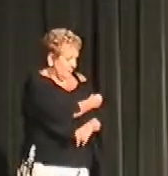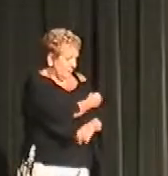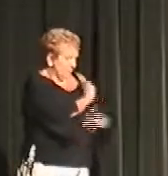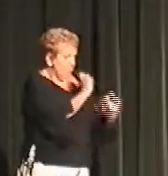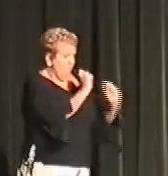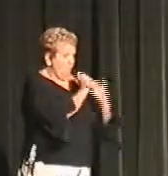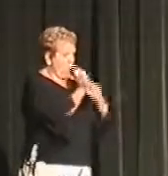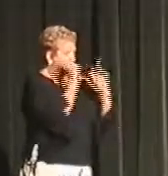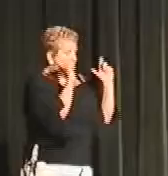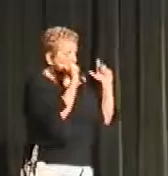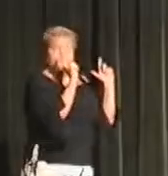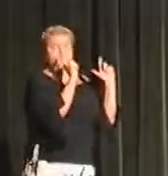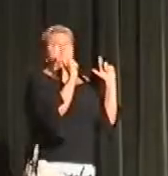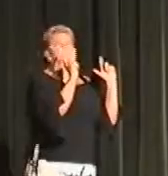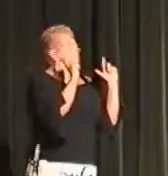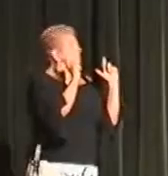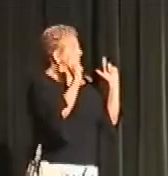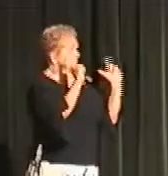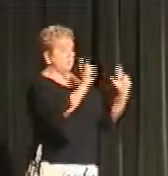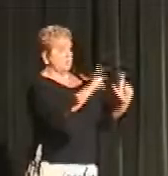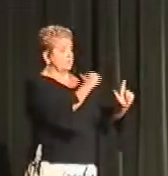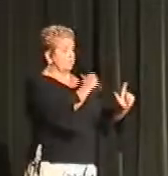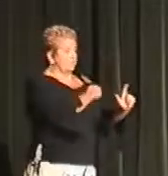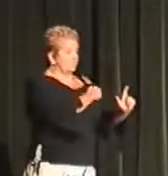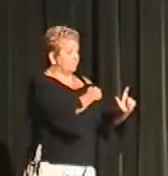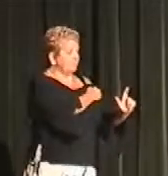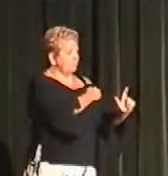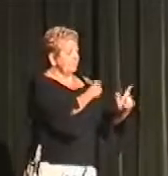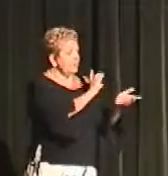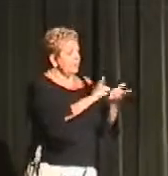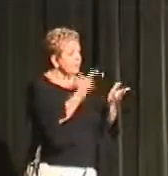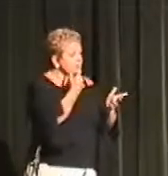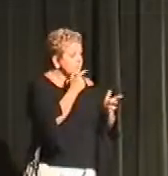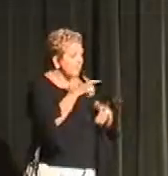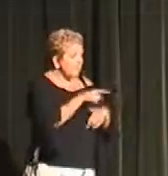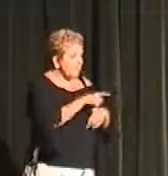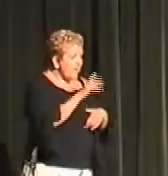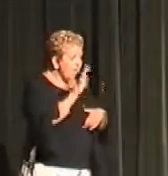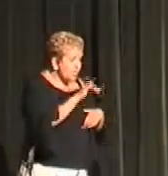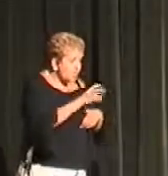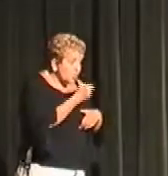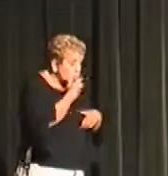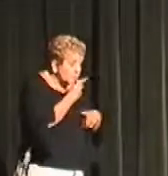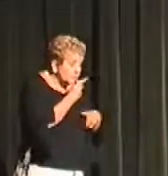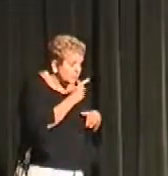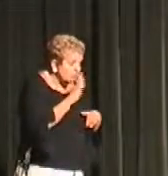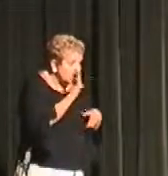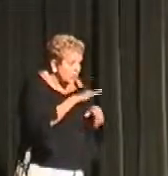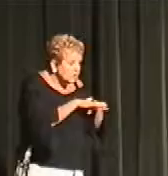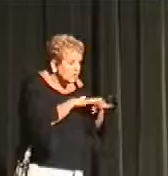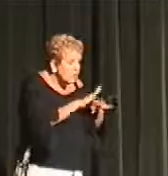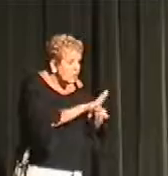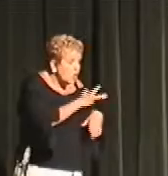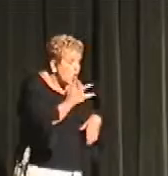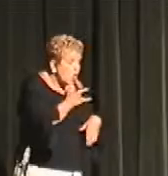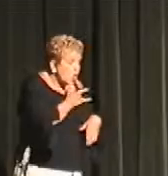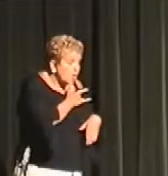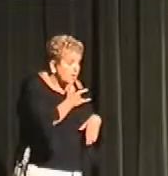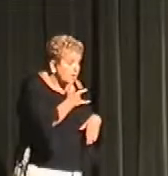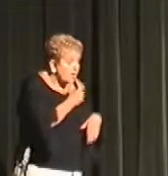to, the doctor was explaining to me that the pills I had taken were to slow down my heart. And had I been there 5 or 10 minutes later, I would have been